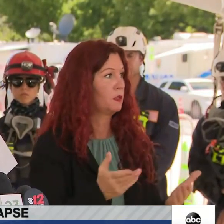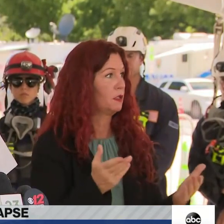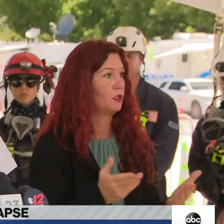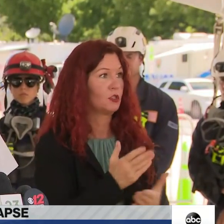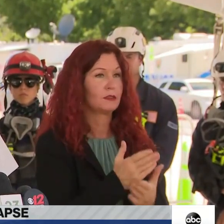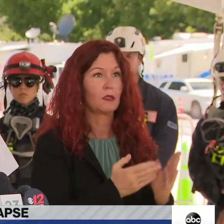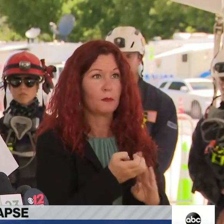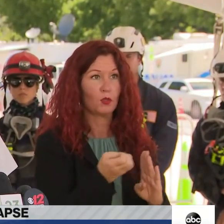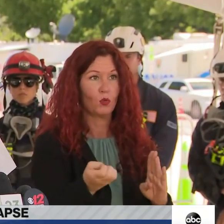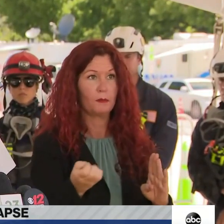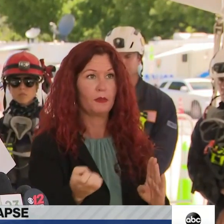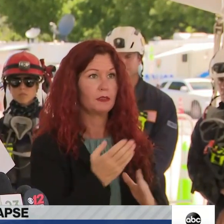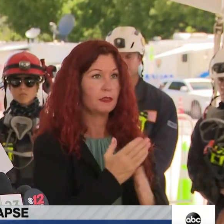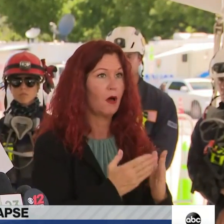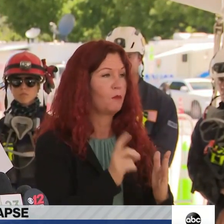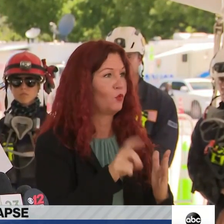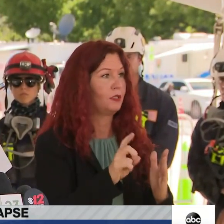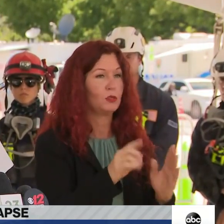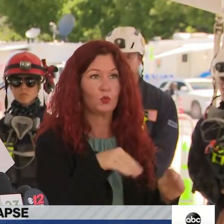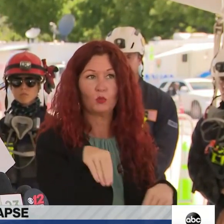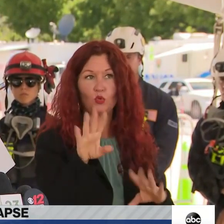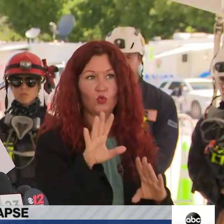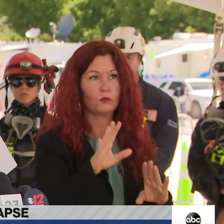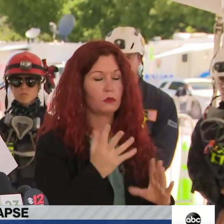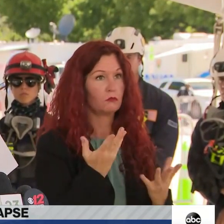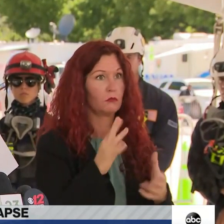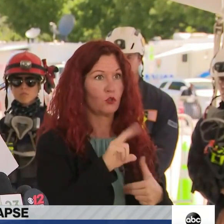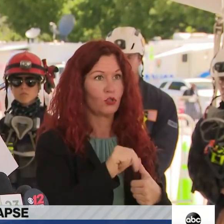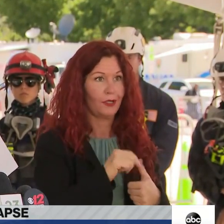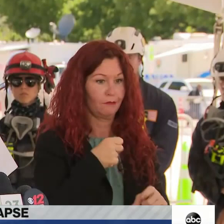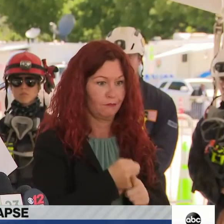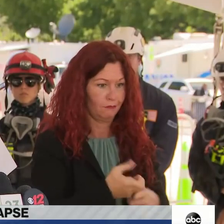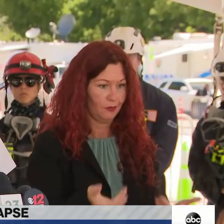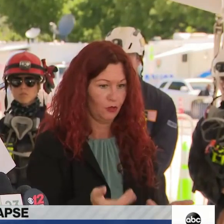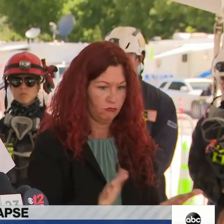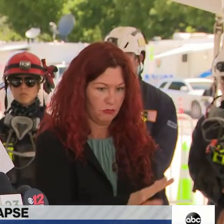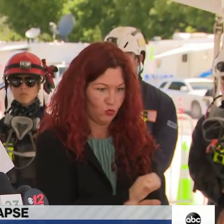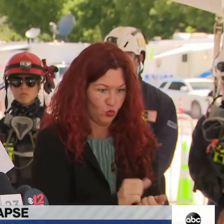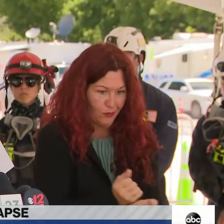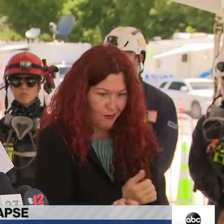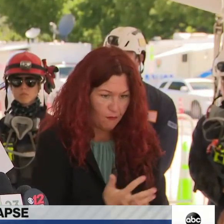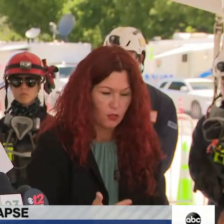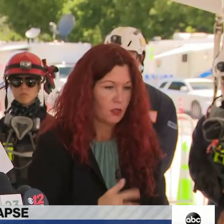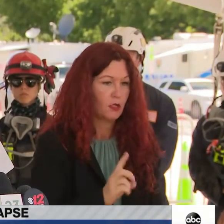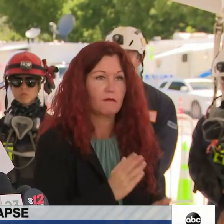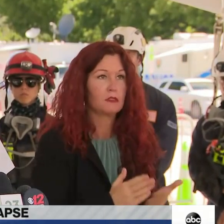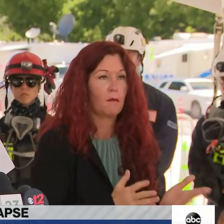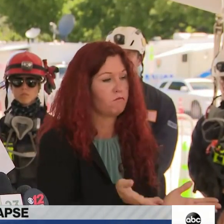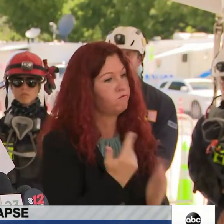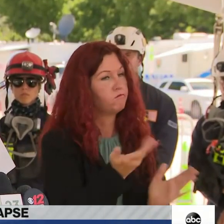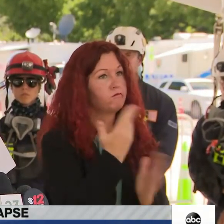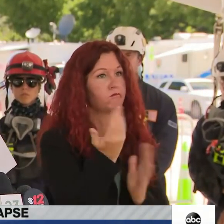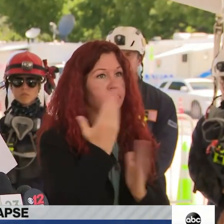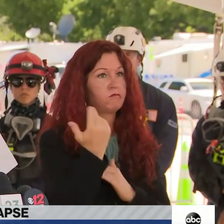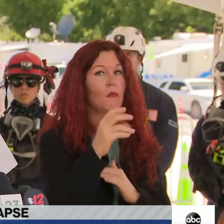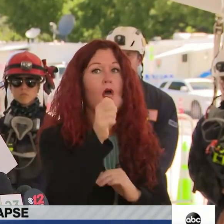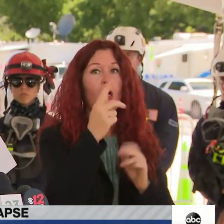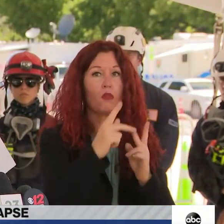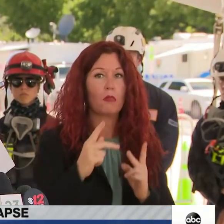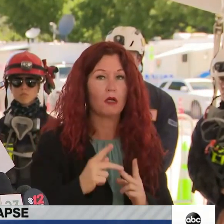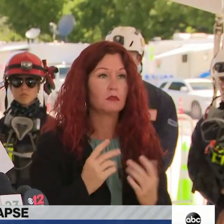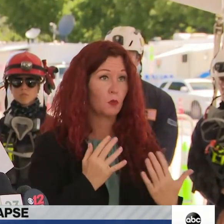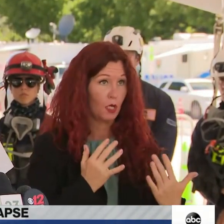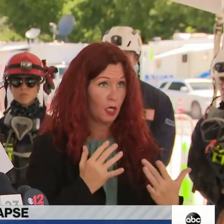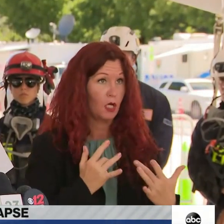So some of our logistical support assets will be relocated to different positions and then moving back after the storm passes. I